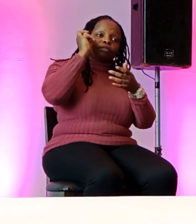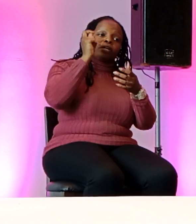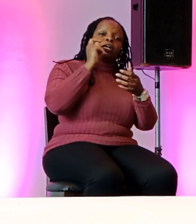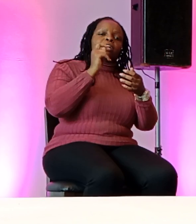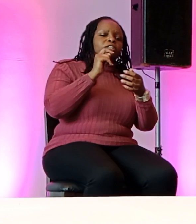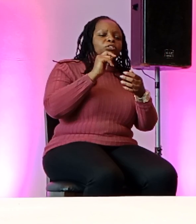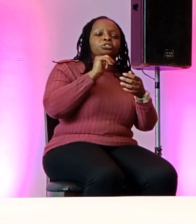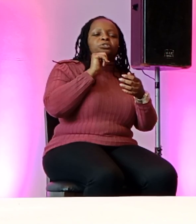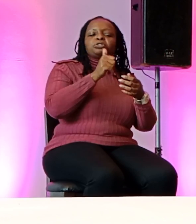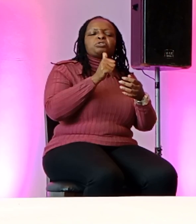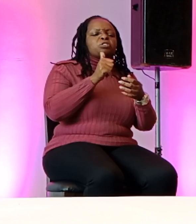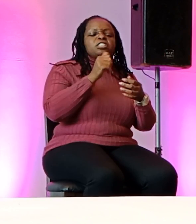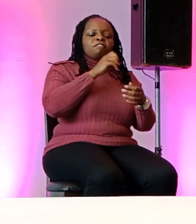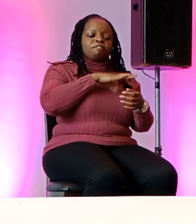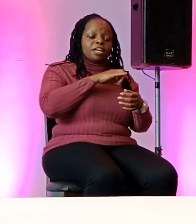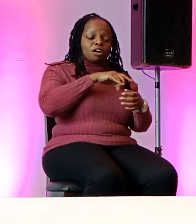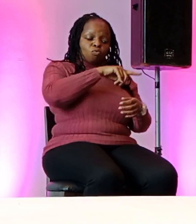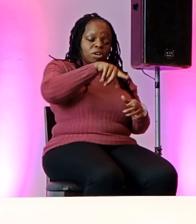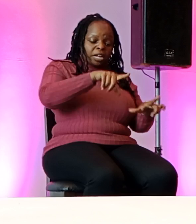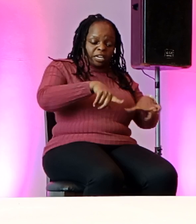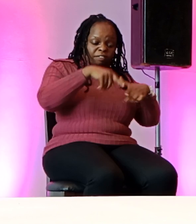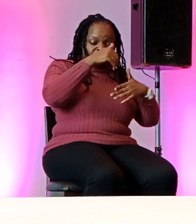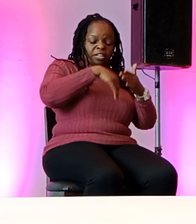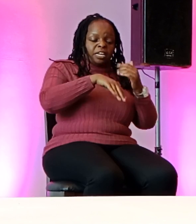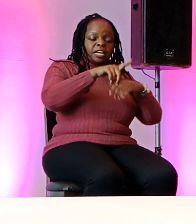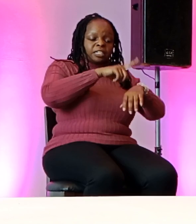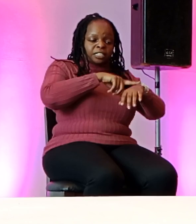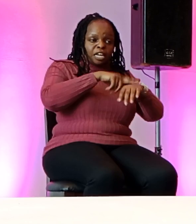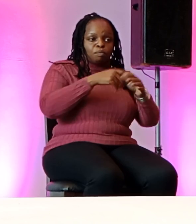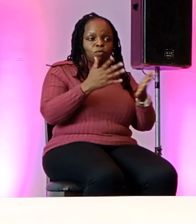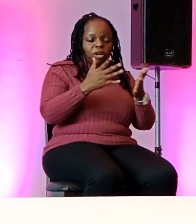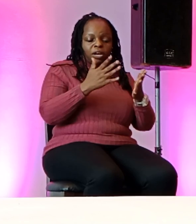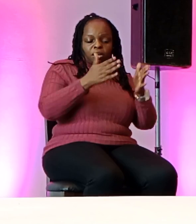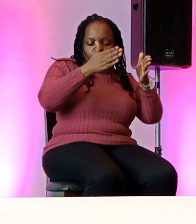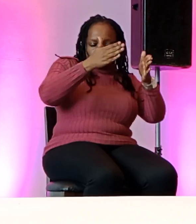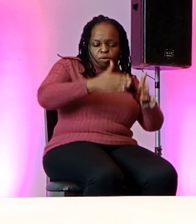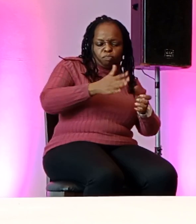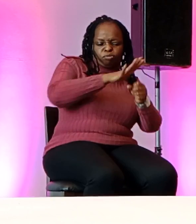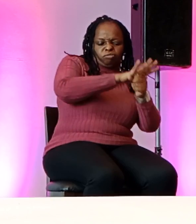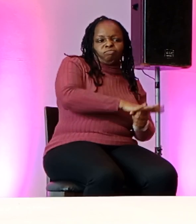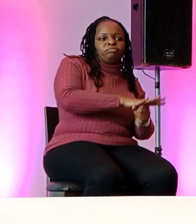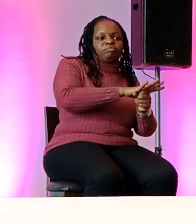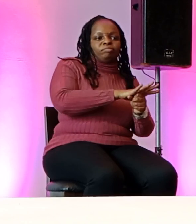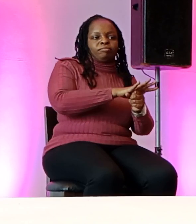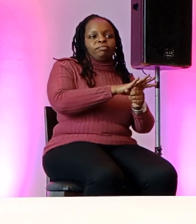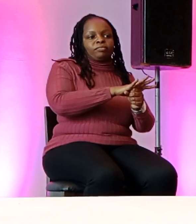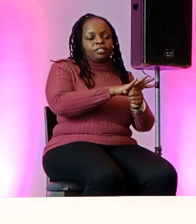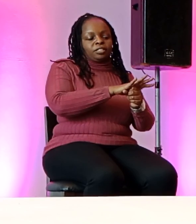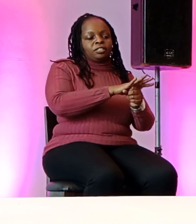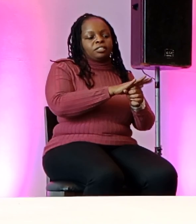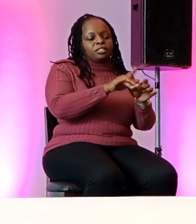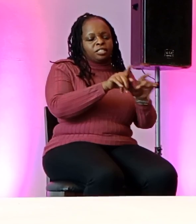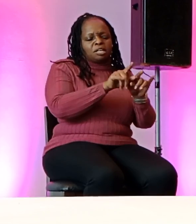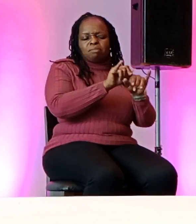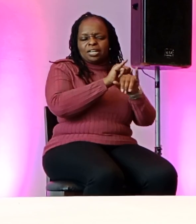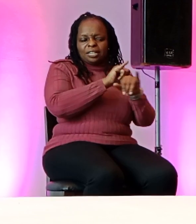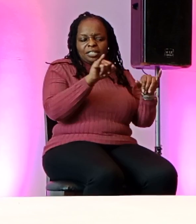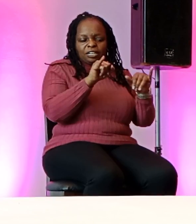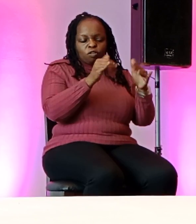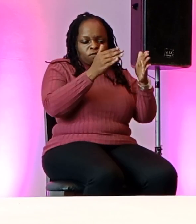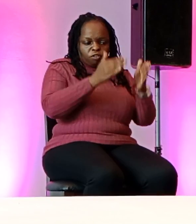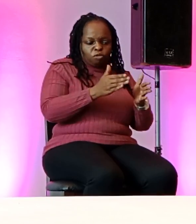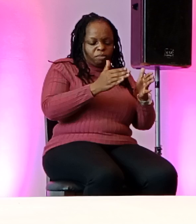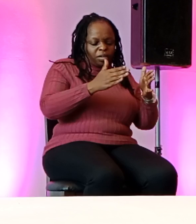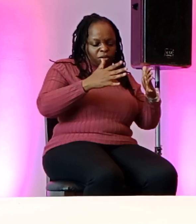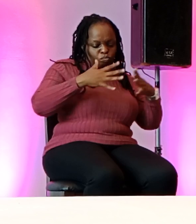fear. We know we are living in an era where human life has been trivialized. The sanctity of the human body